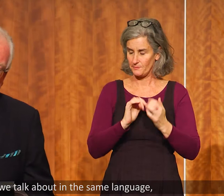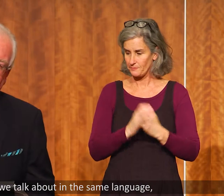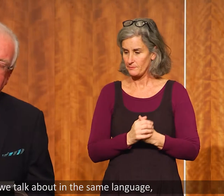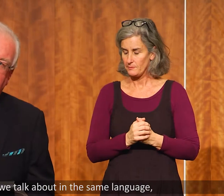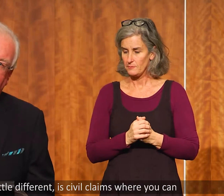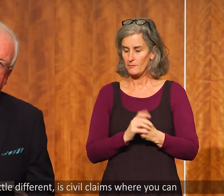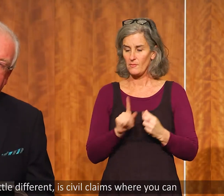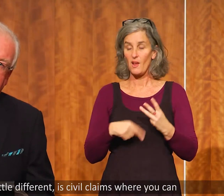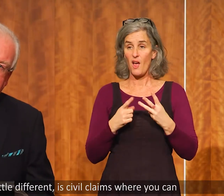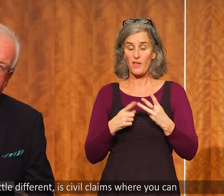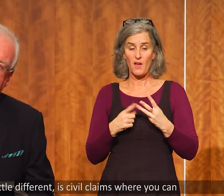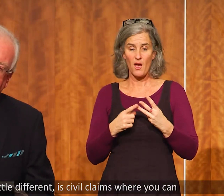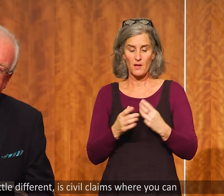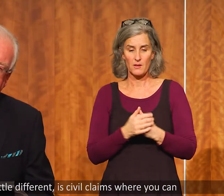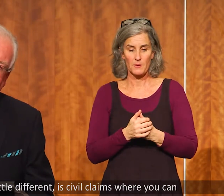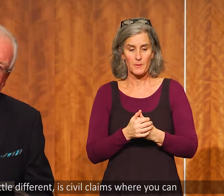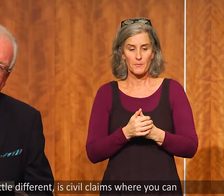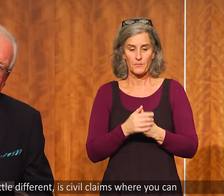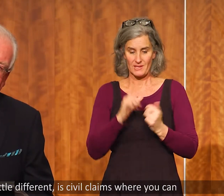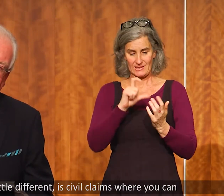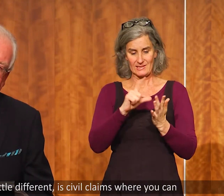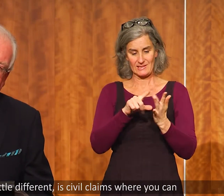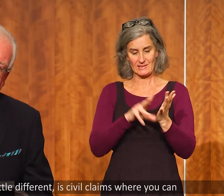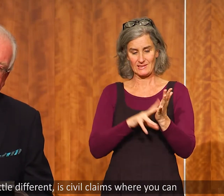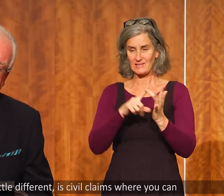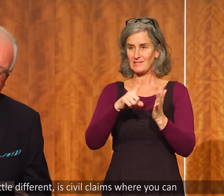same language, although it's a little different, is civil